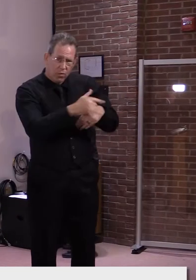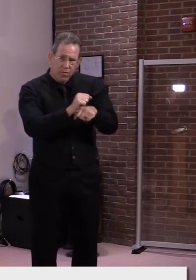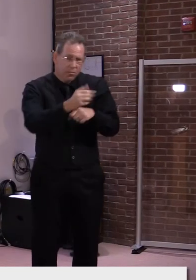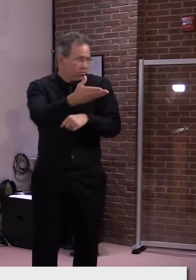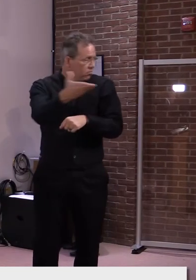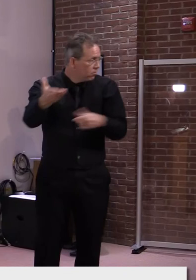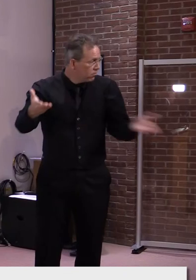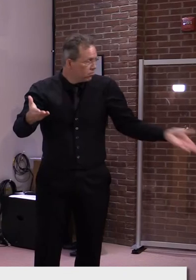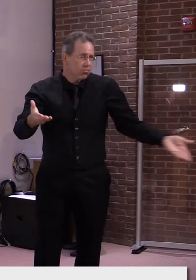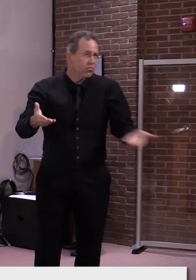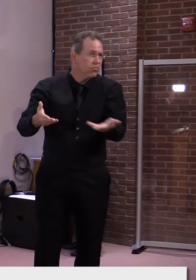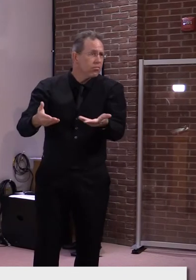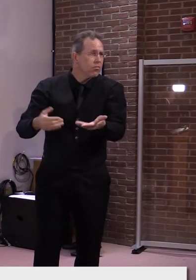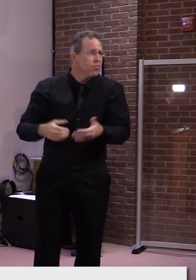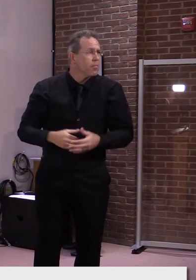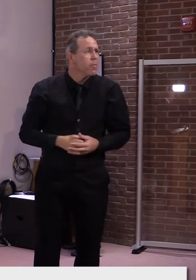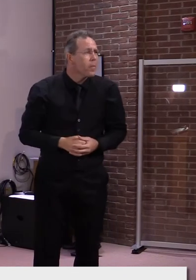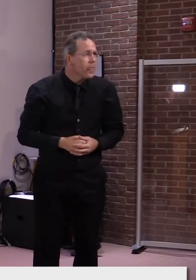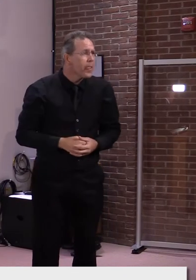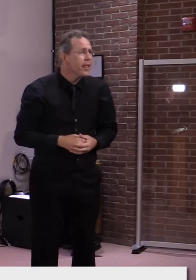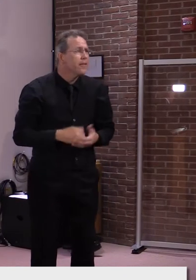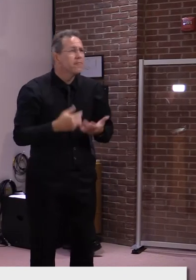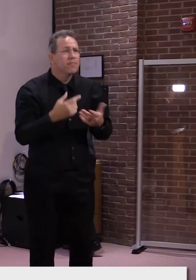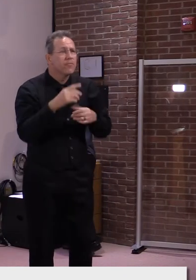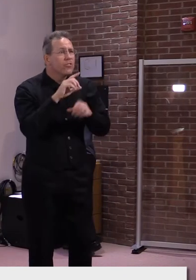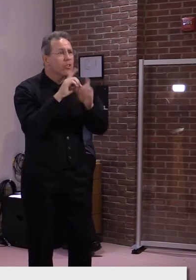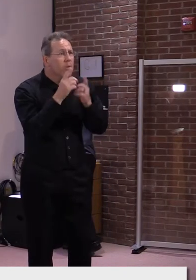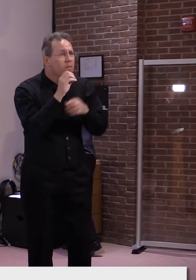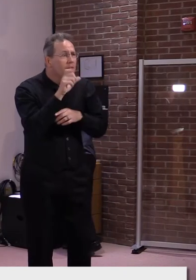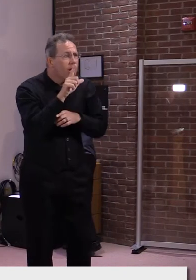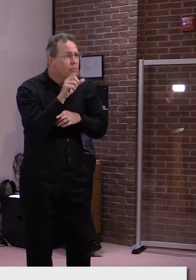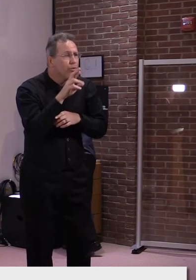Anybody from the Labor Department or ACCD on?